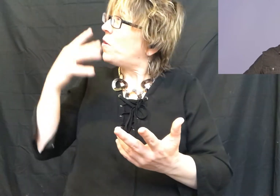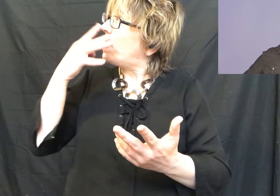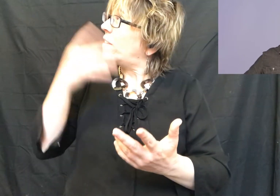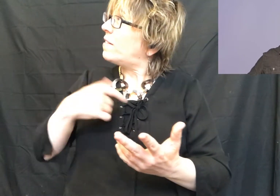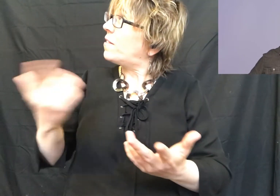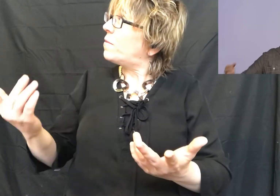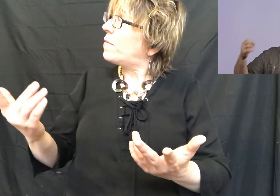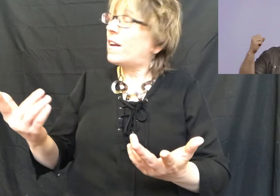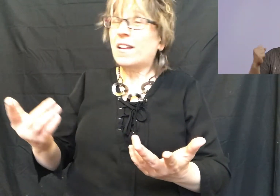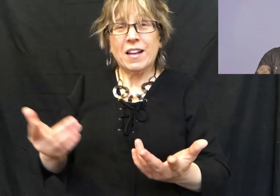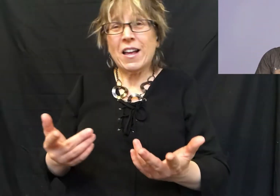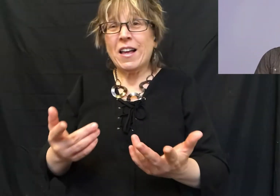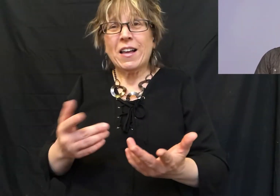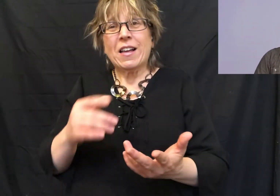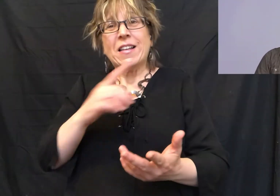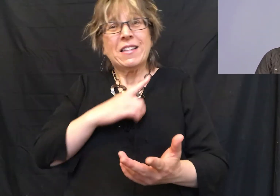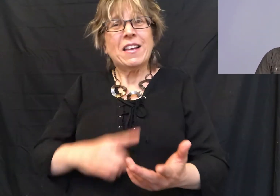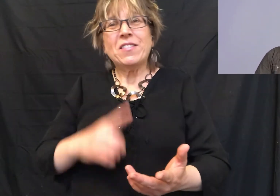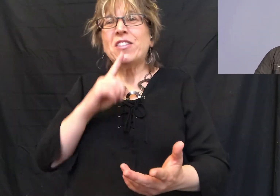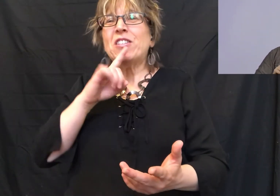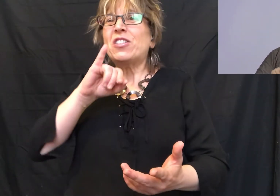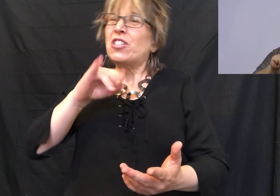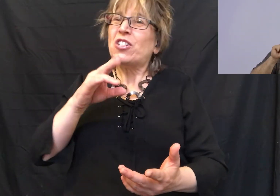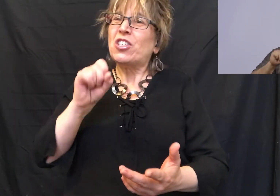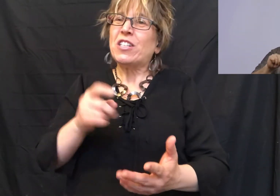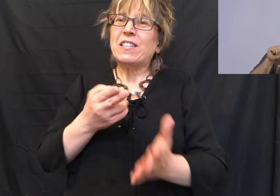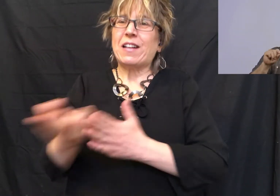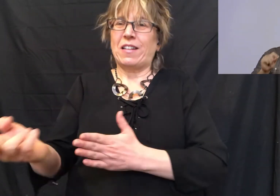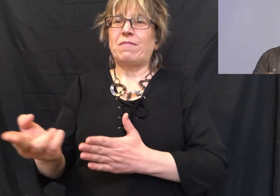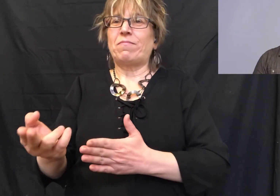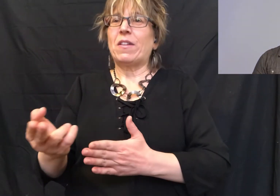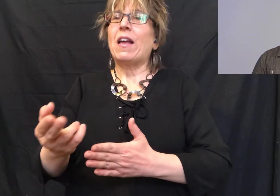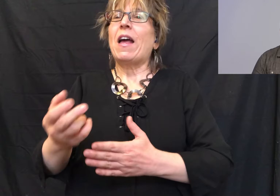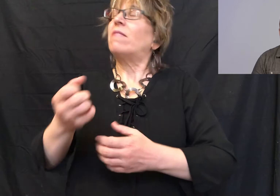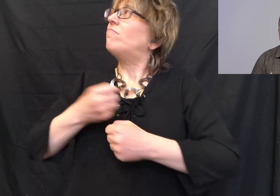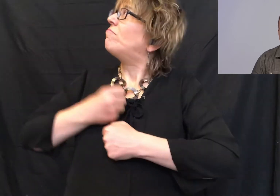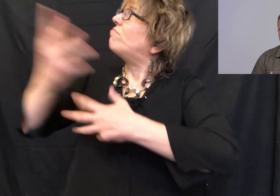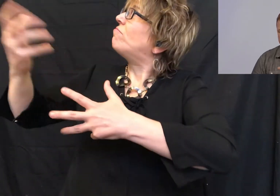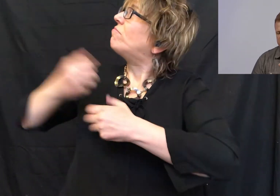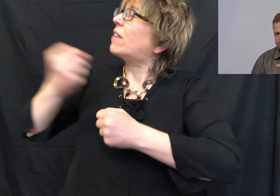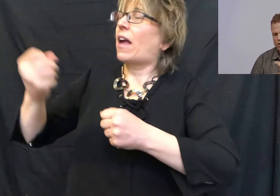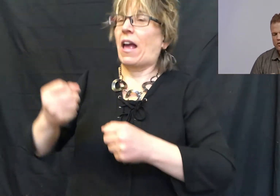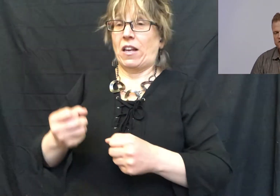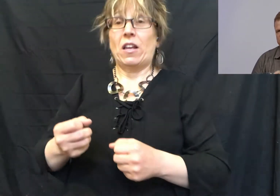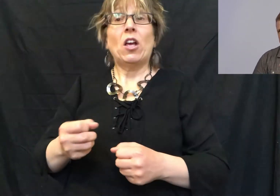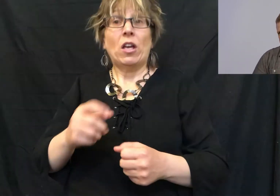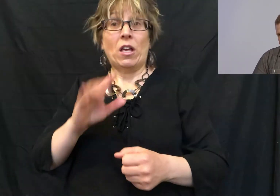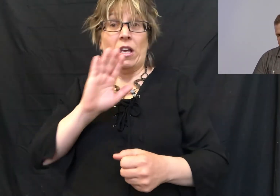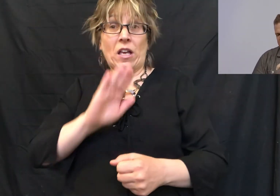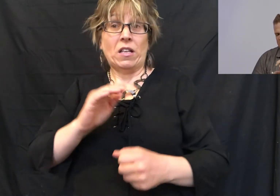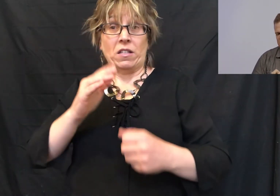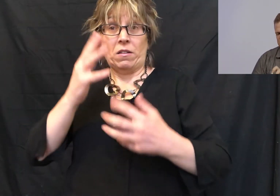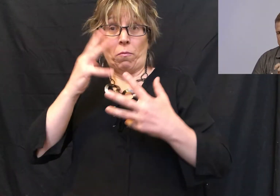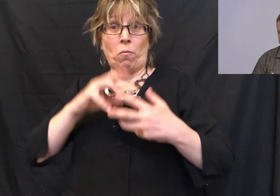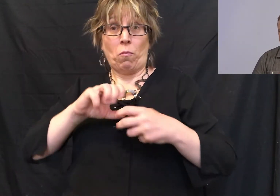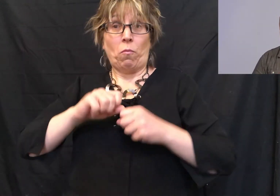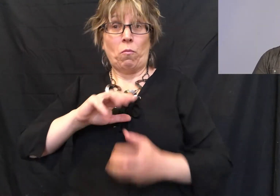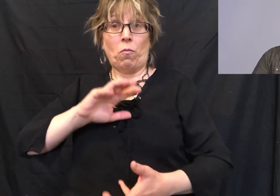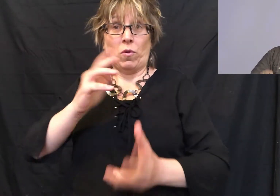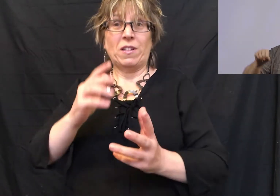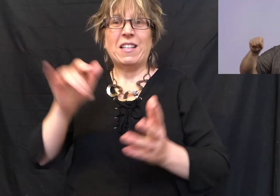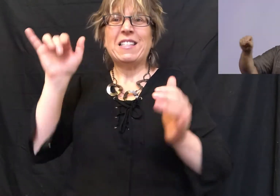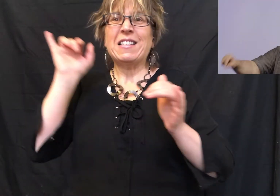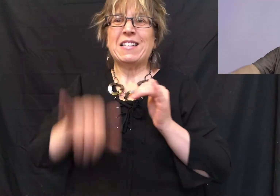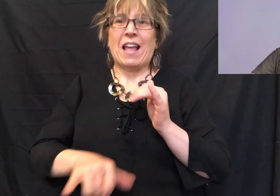me? He's just honest before God. David poured his heart out and he made sure that his brokenness stayed in his